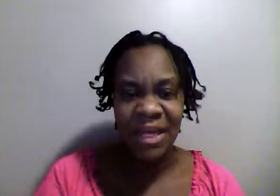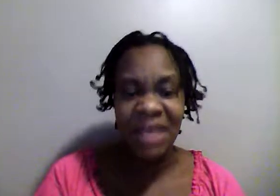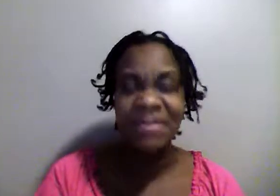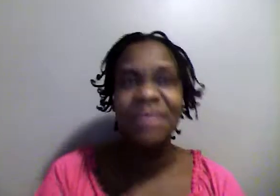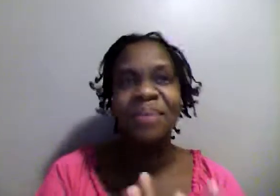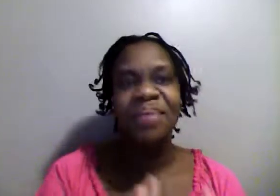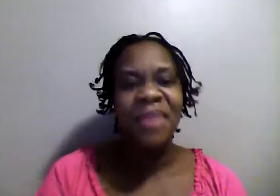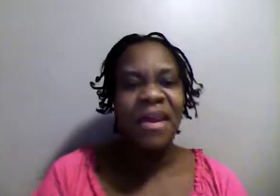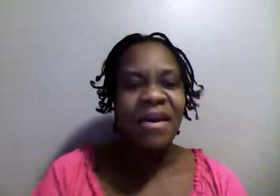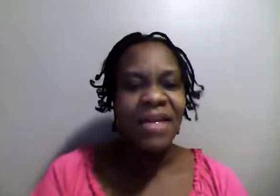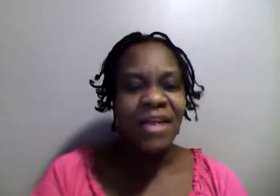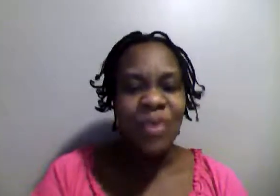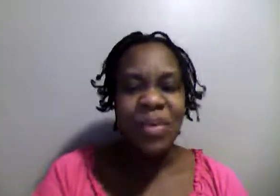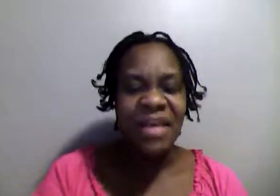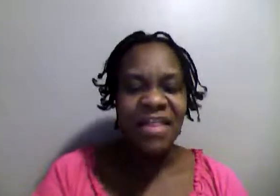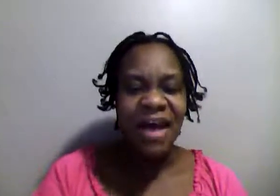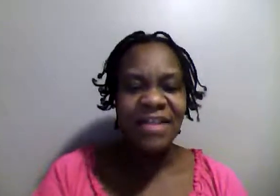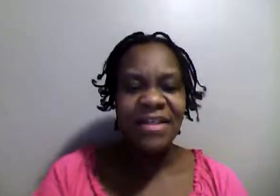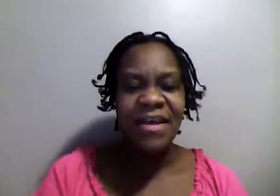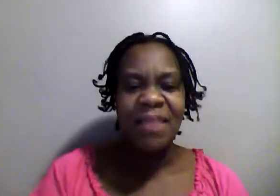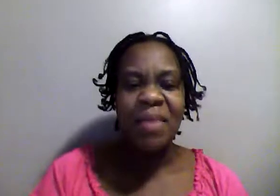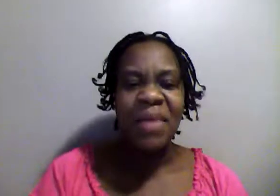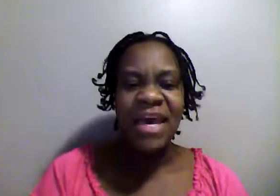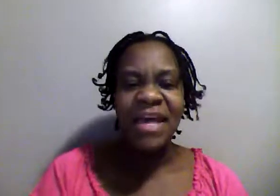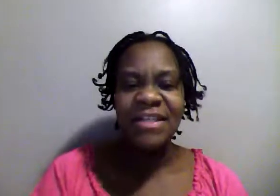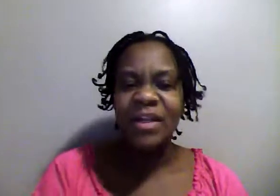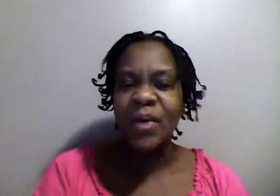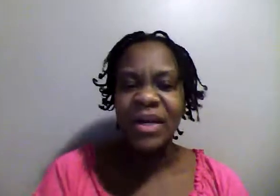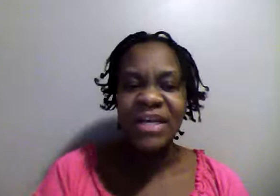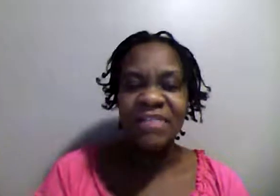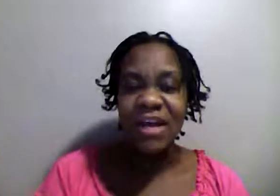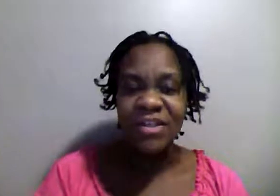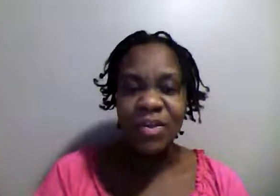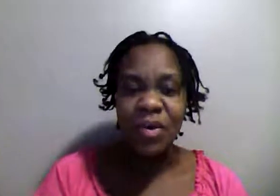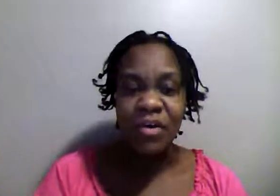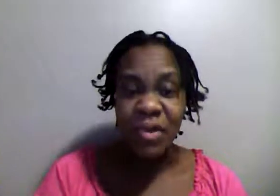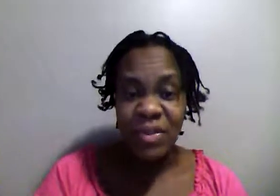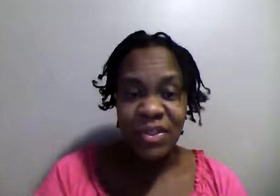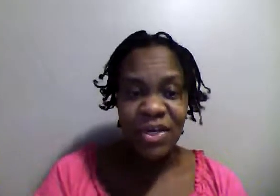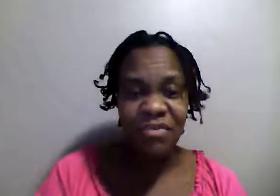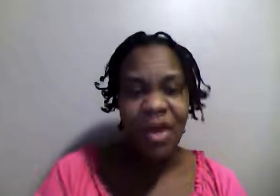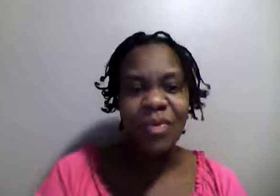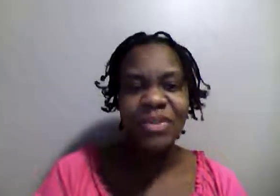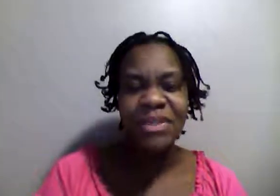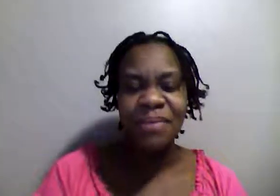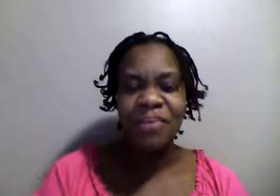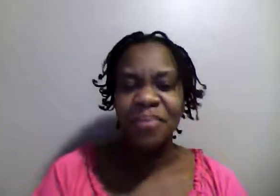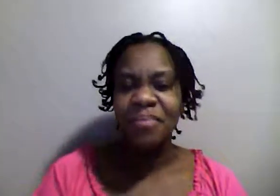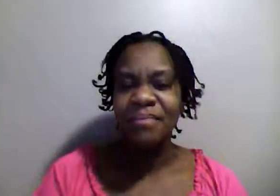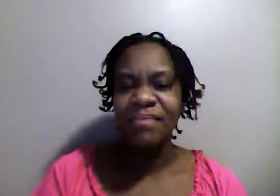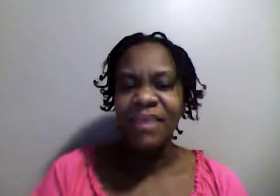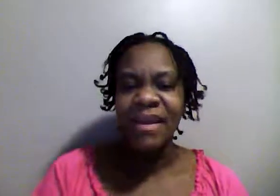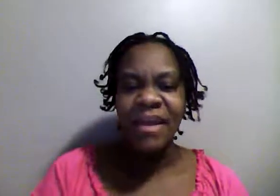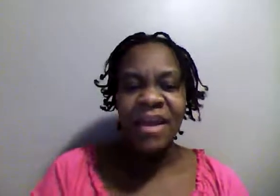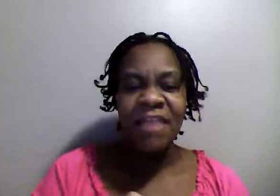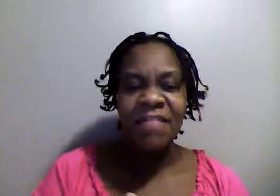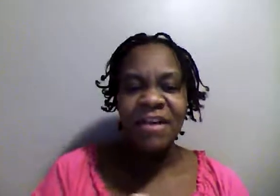leaves. Not only that, but because the lower leaves are so close to the ground, if there's